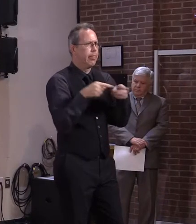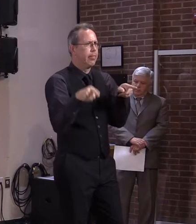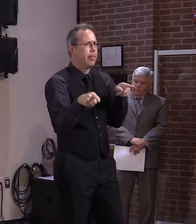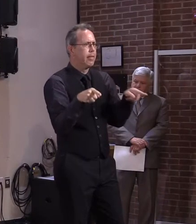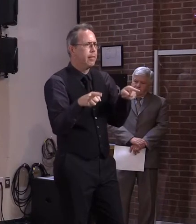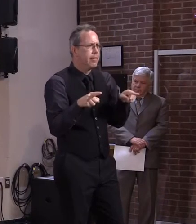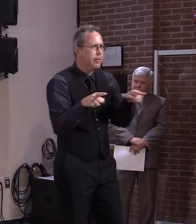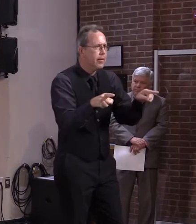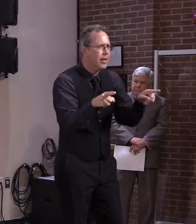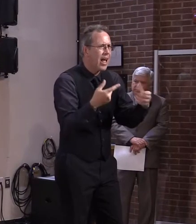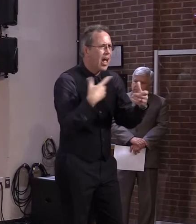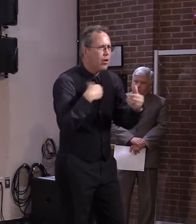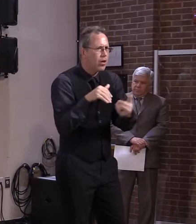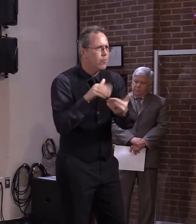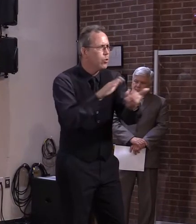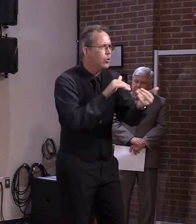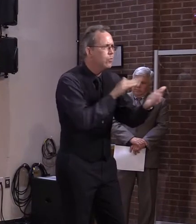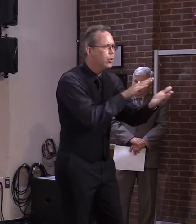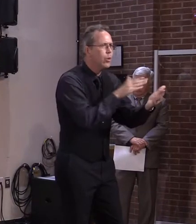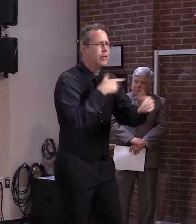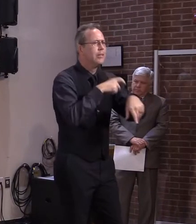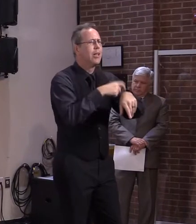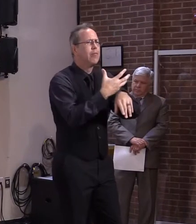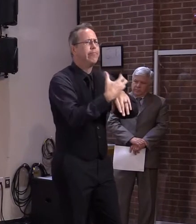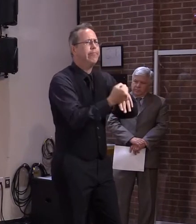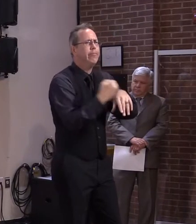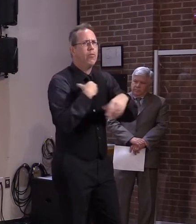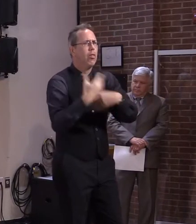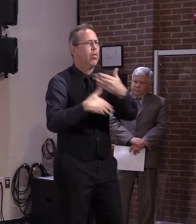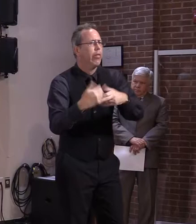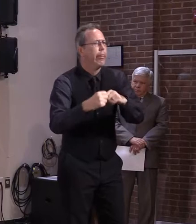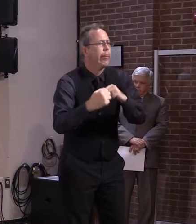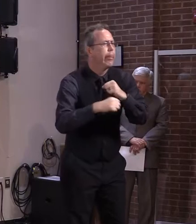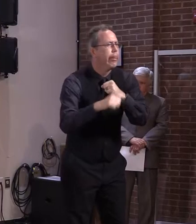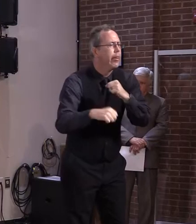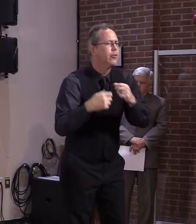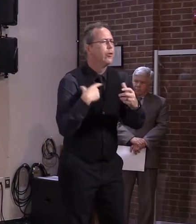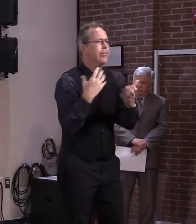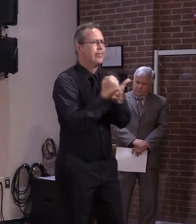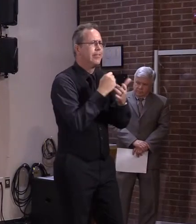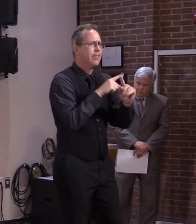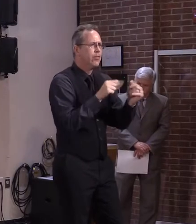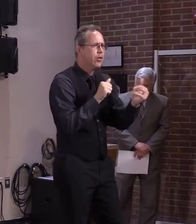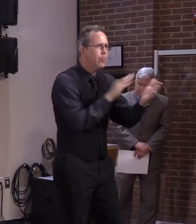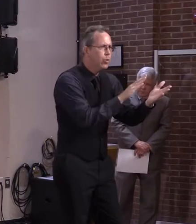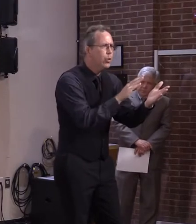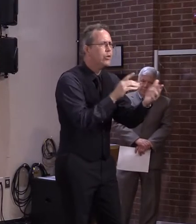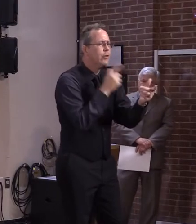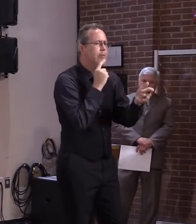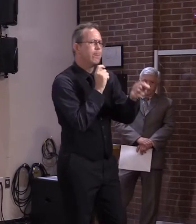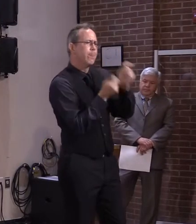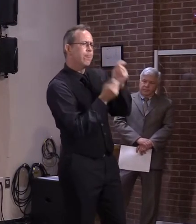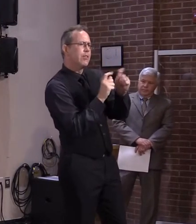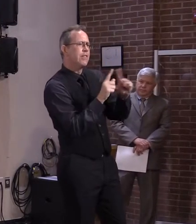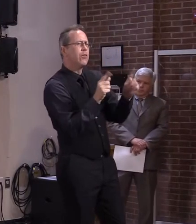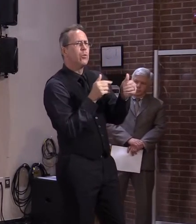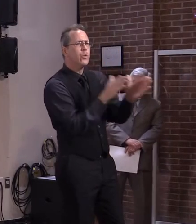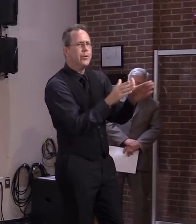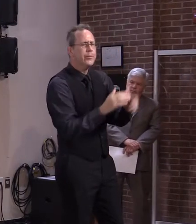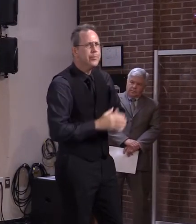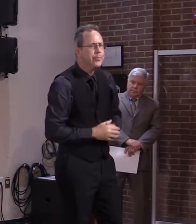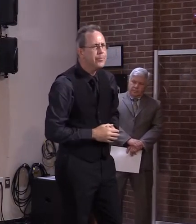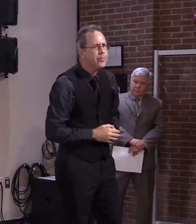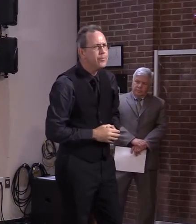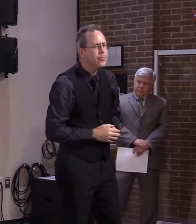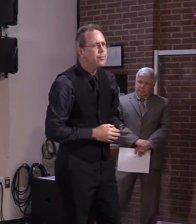now to create a better balance between these strategies to create a more sustainable approach. In terms of testing, we are